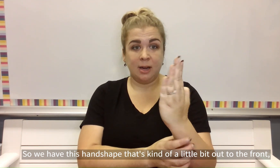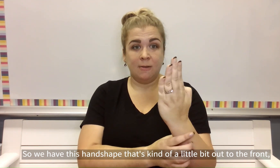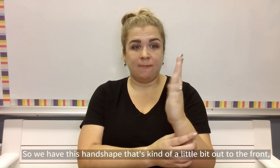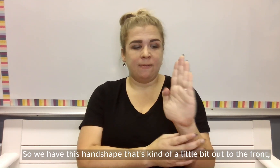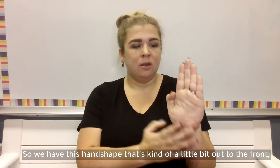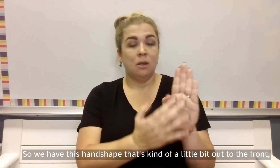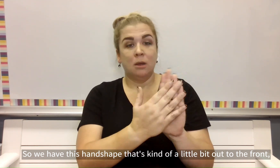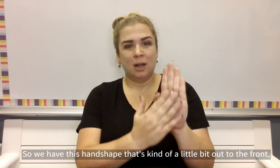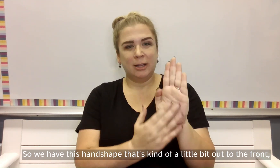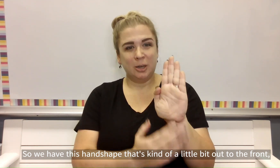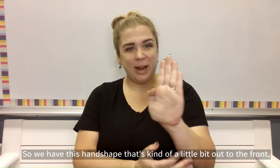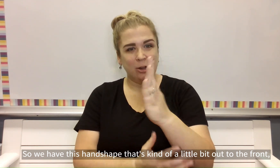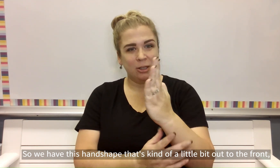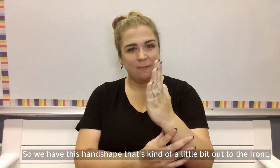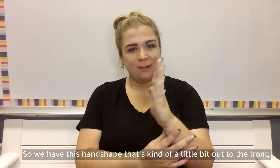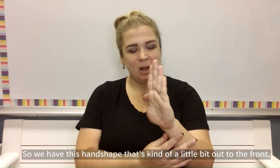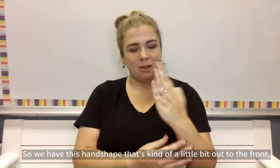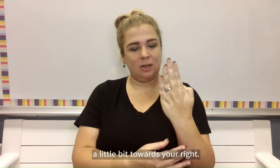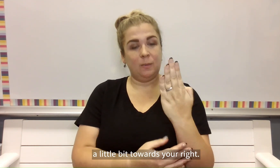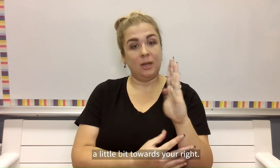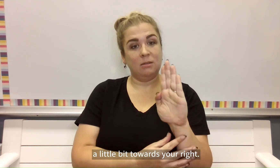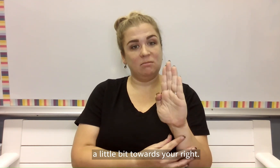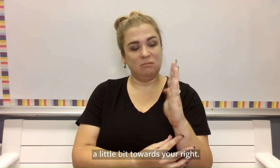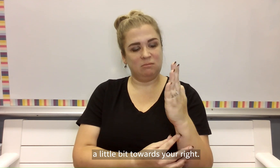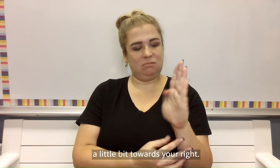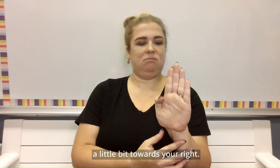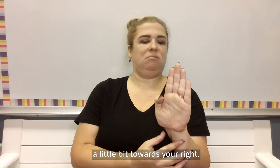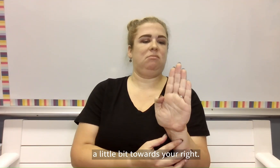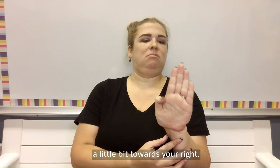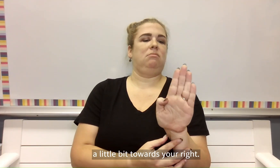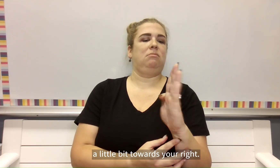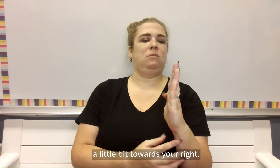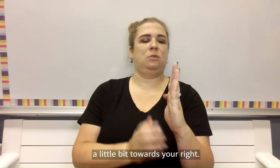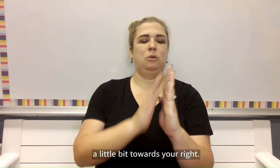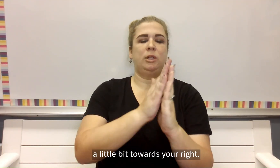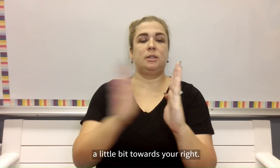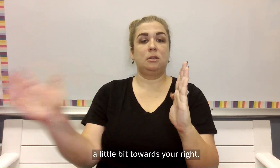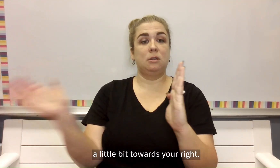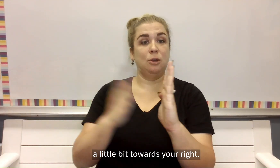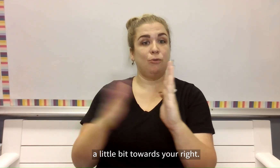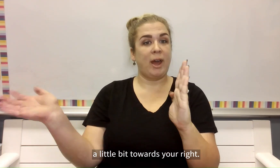of a little bit out to the front, a little bit towards your right.